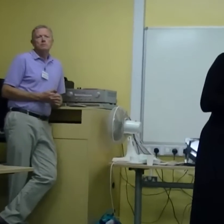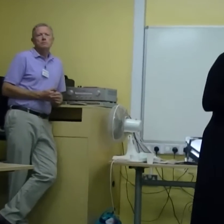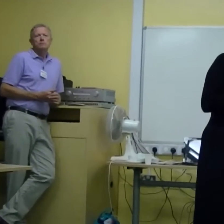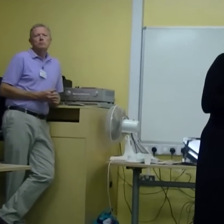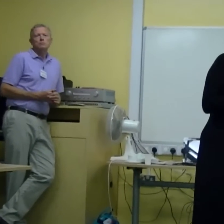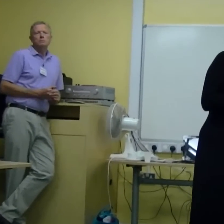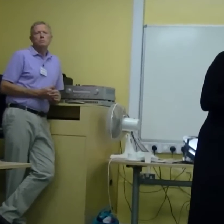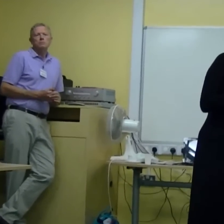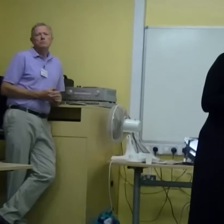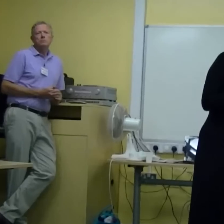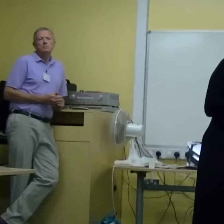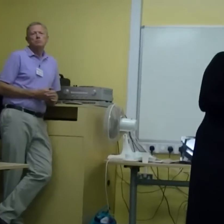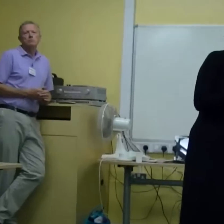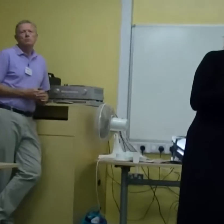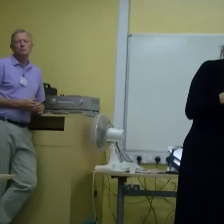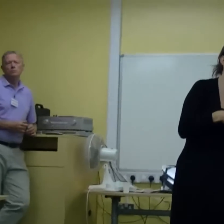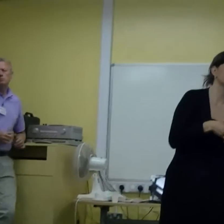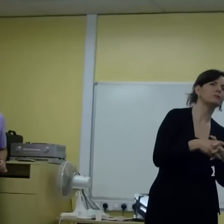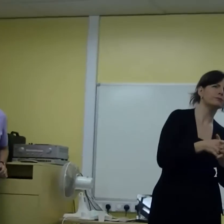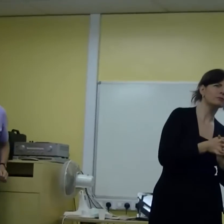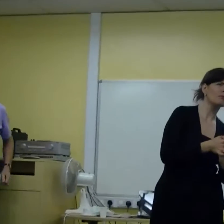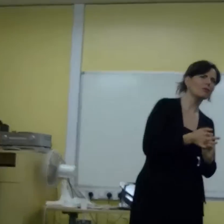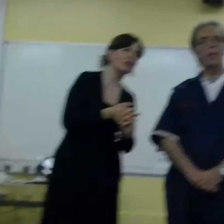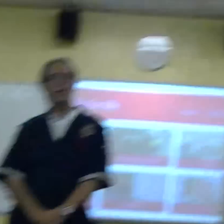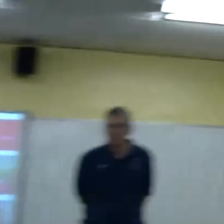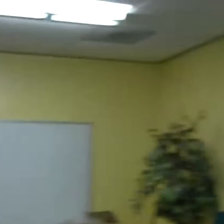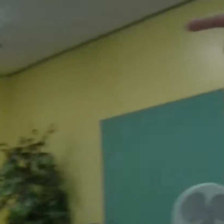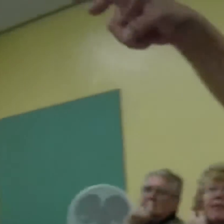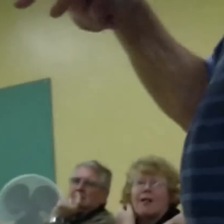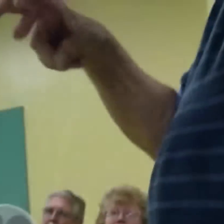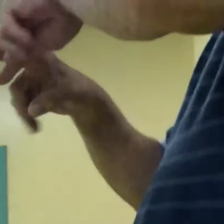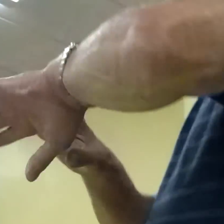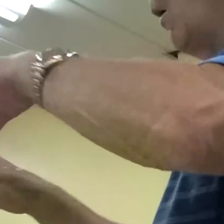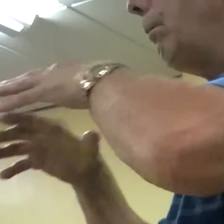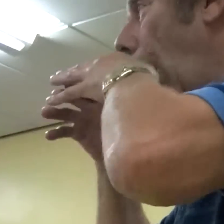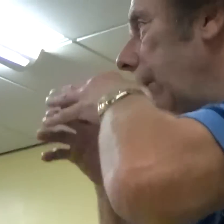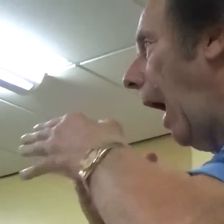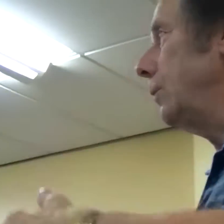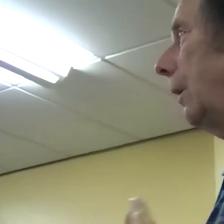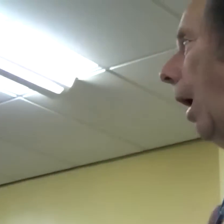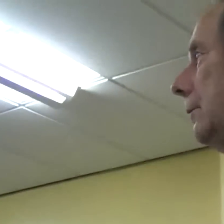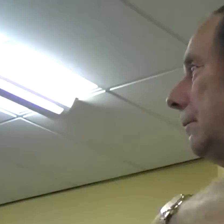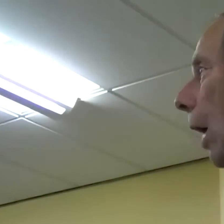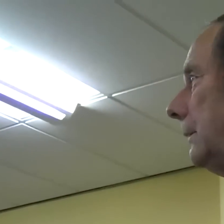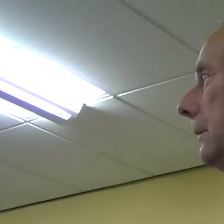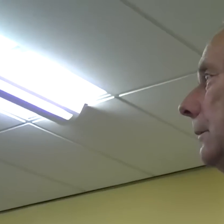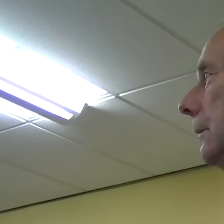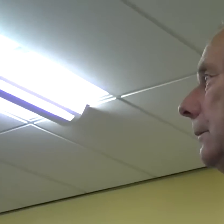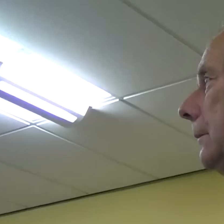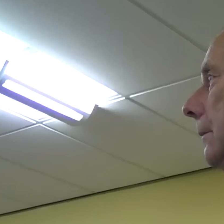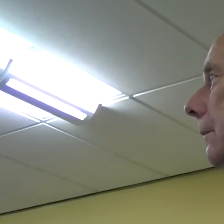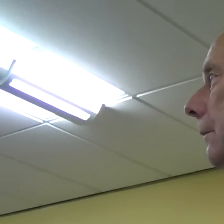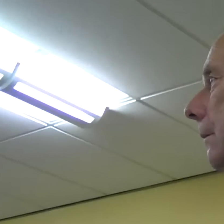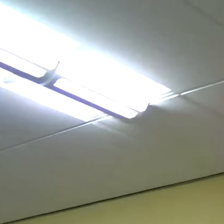Is it saw on TV that there was someone playing football and they were doing mouth to mouth and then they